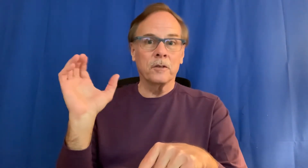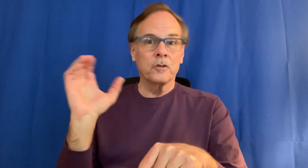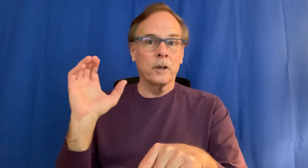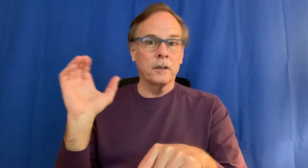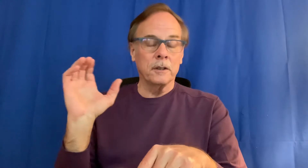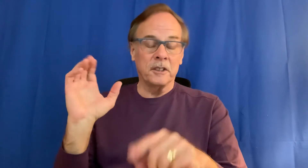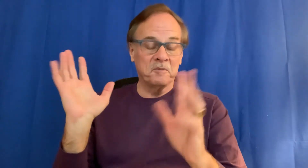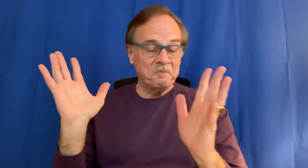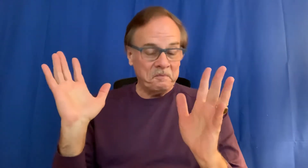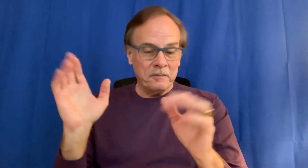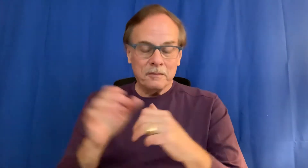dry cleaning.